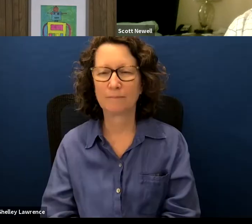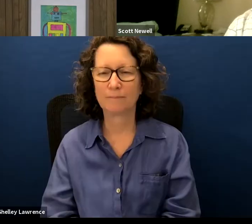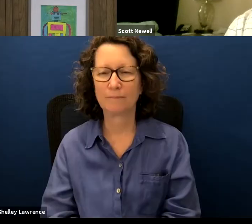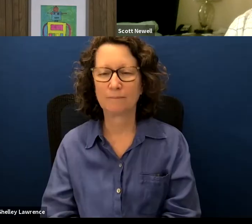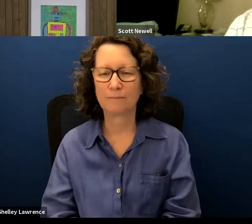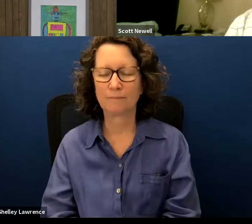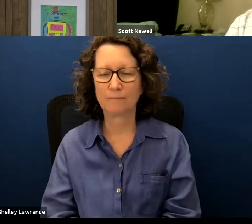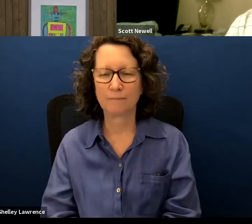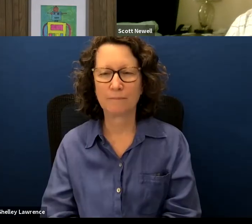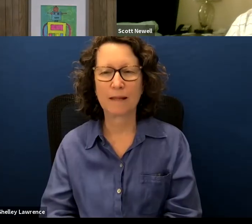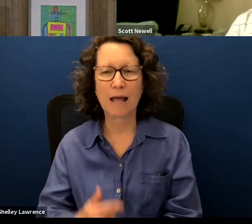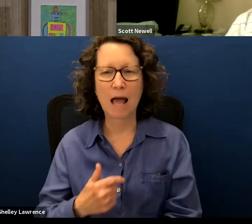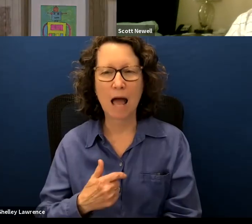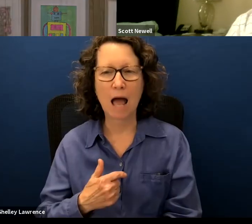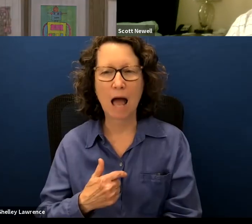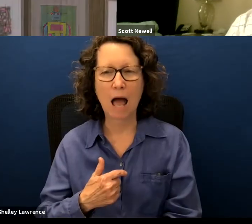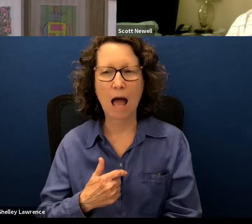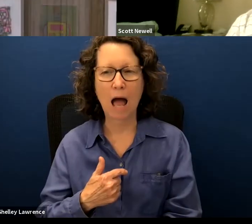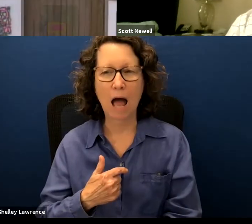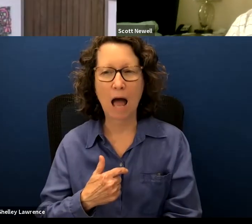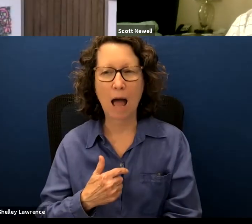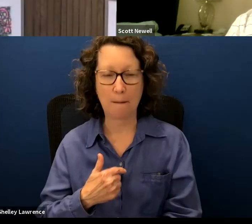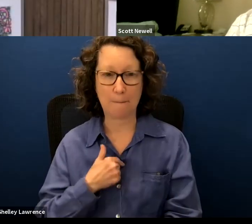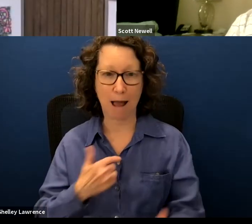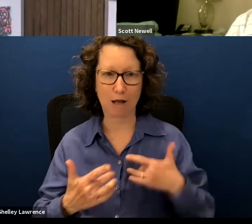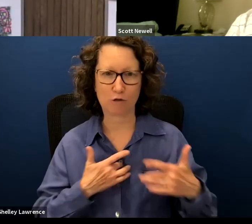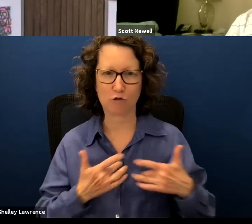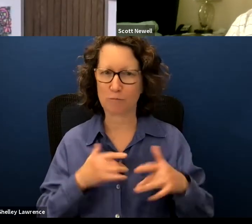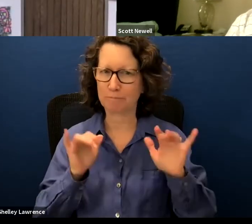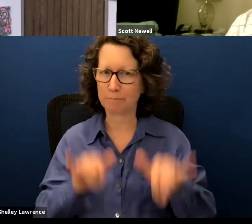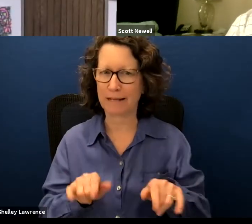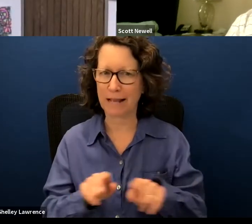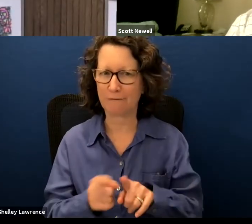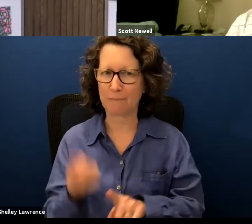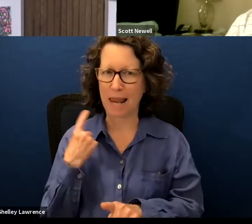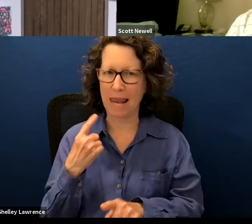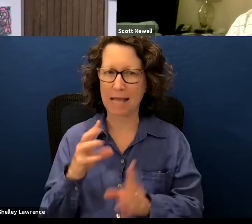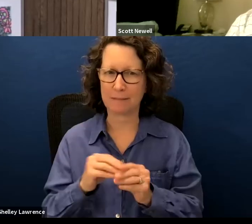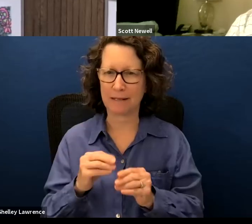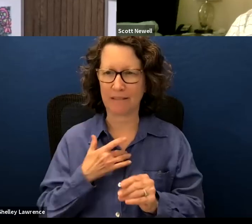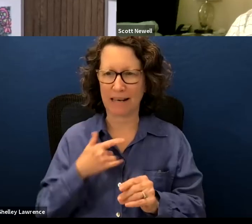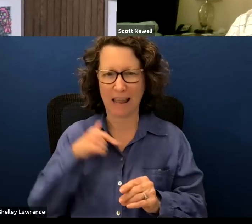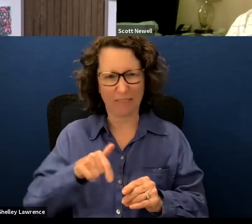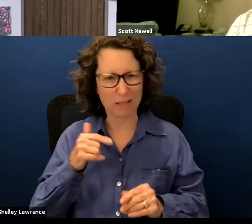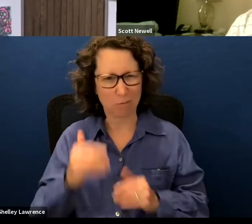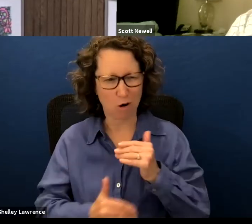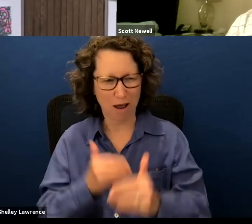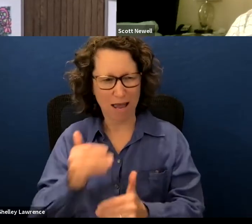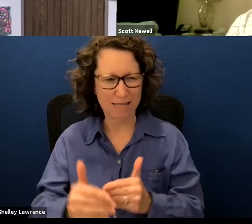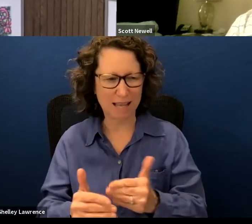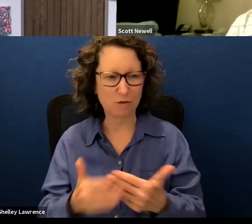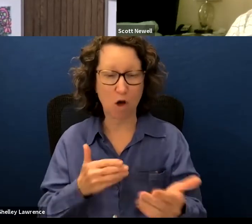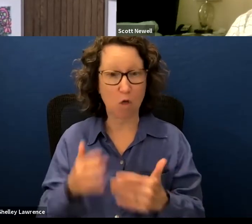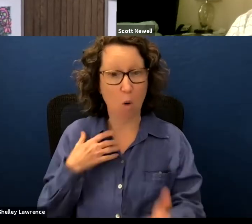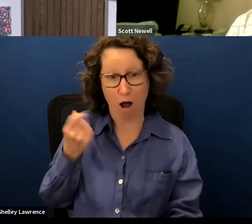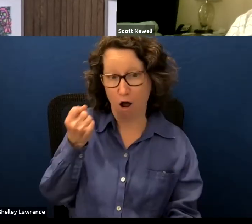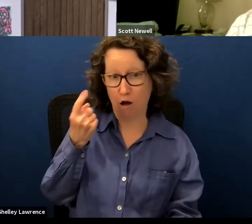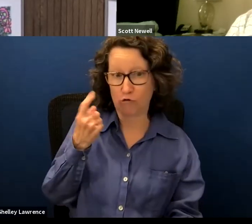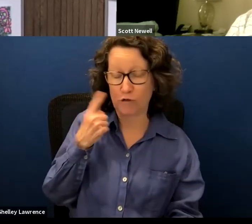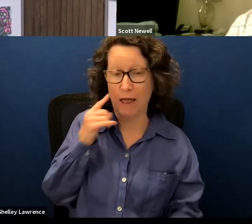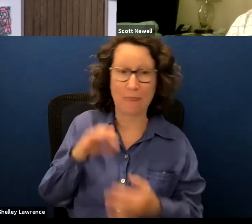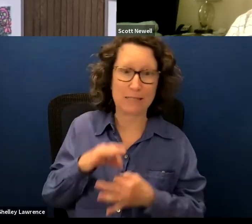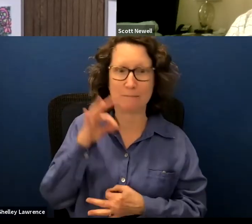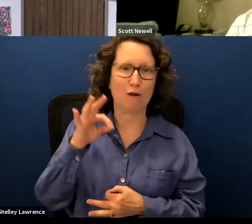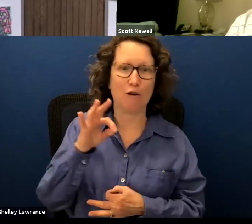Yeah, I renewed my concerns from the last meeting with regards to feeling like this process, although I understand the spirit